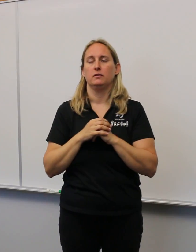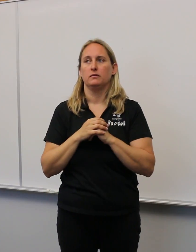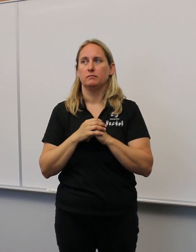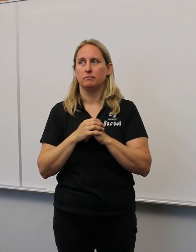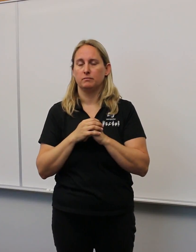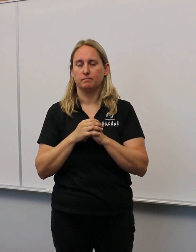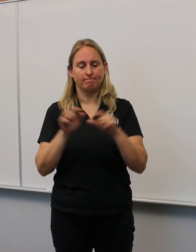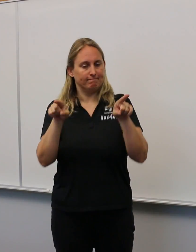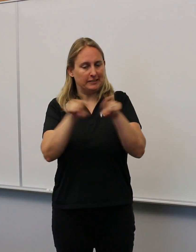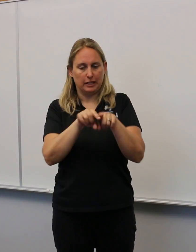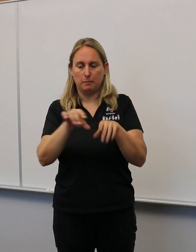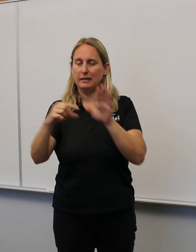Likewise, negative 8